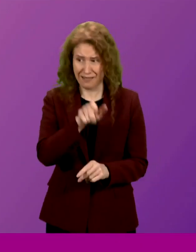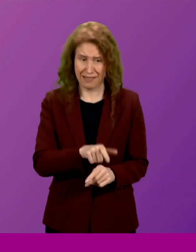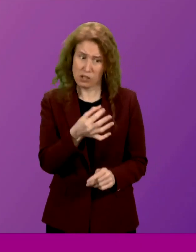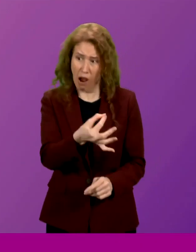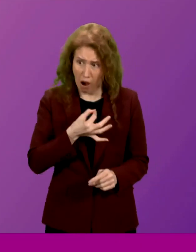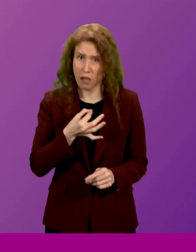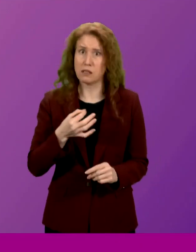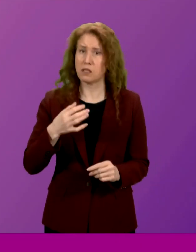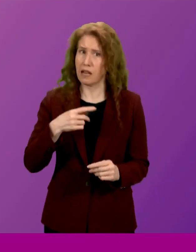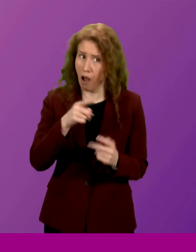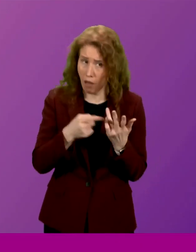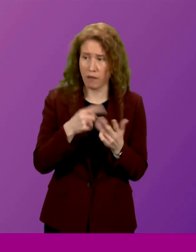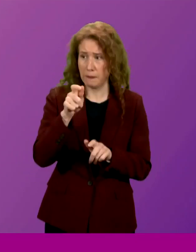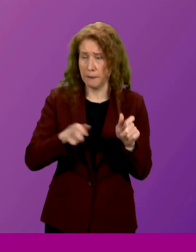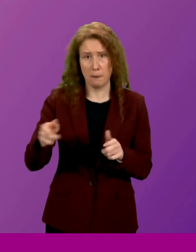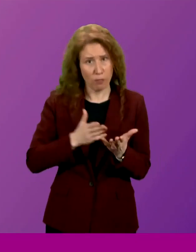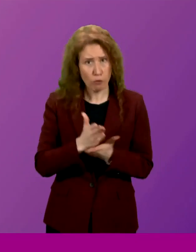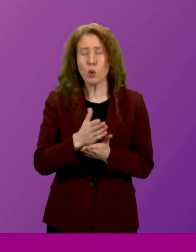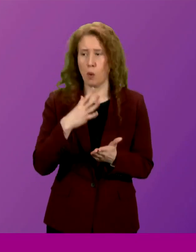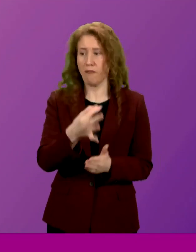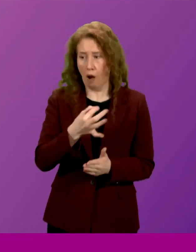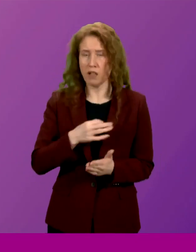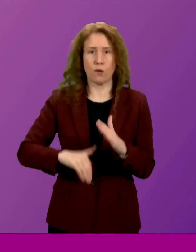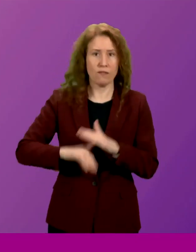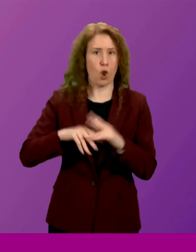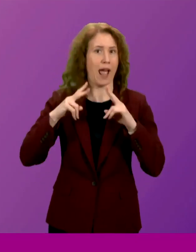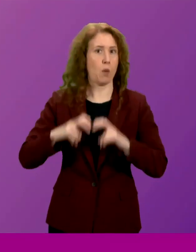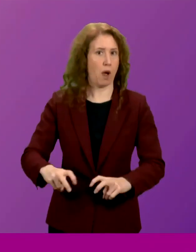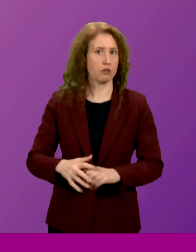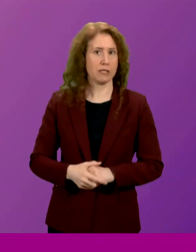Taylor and other victims? First Minister.